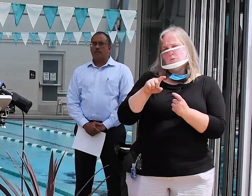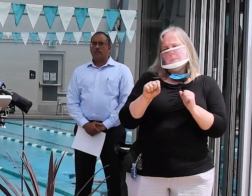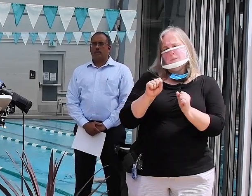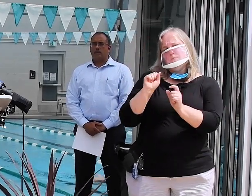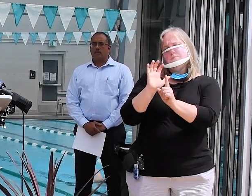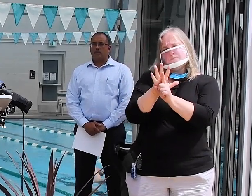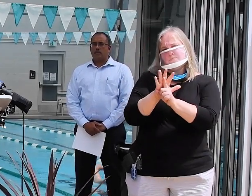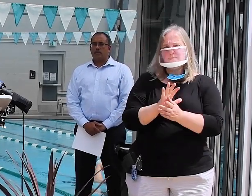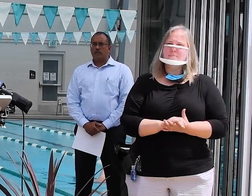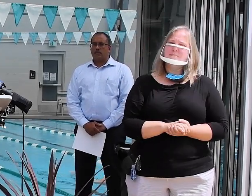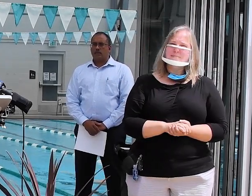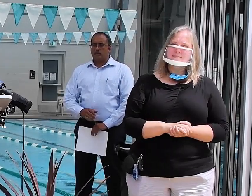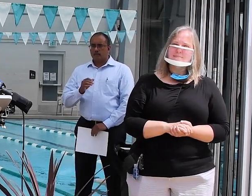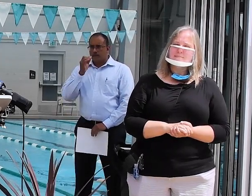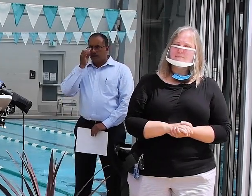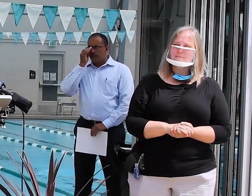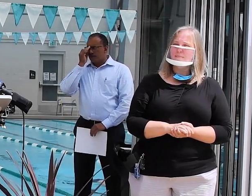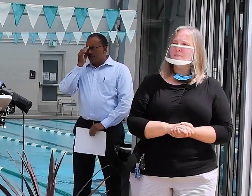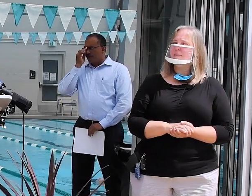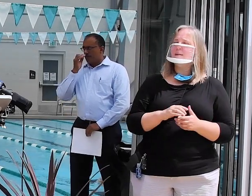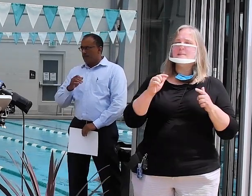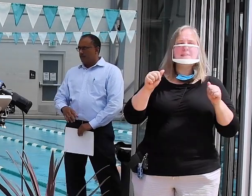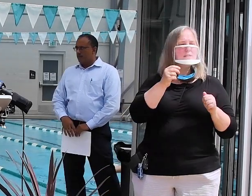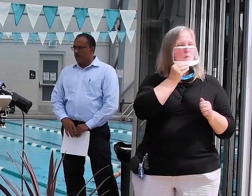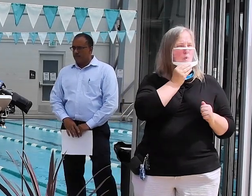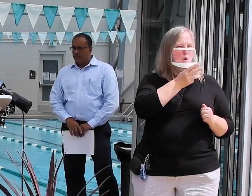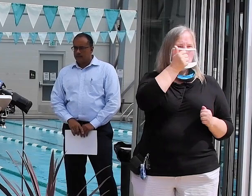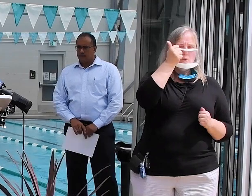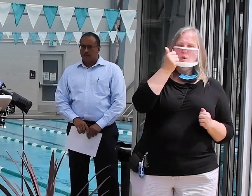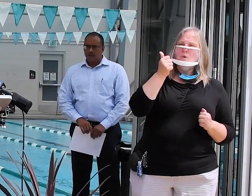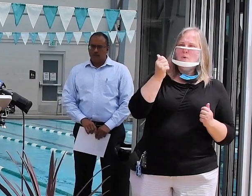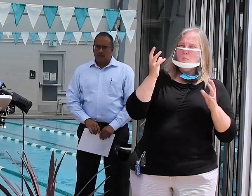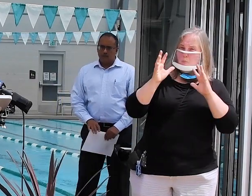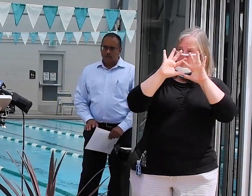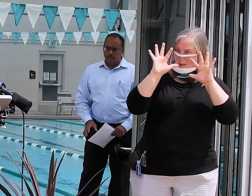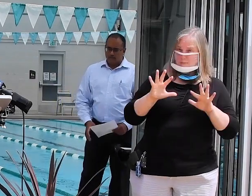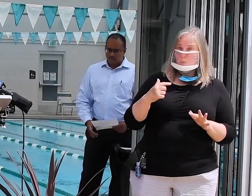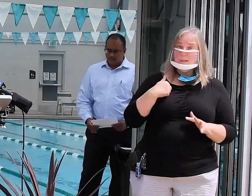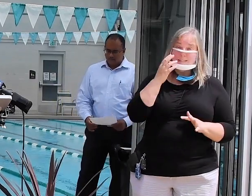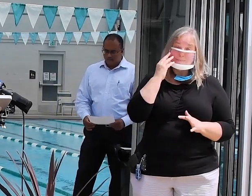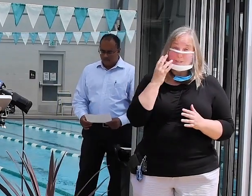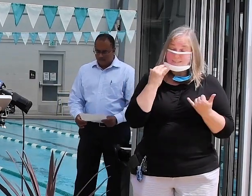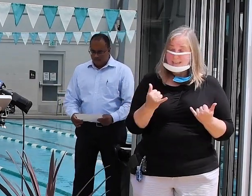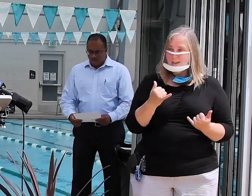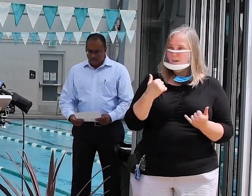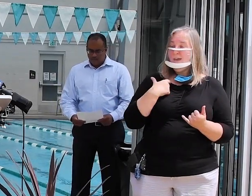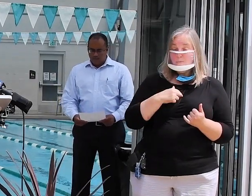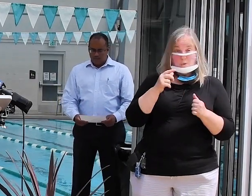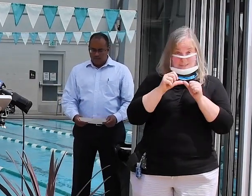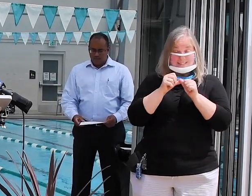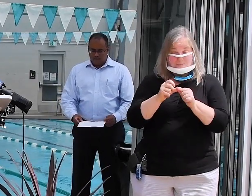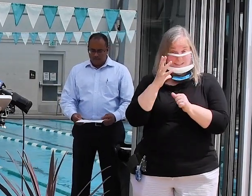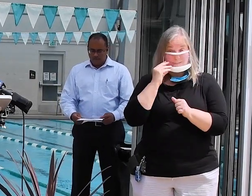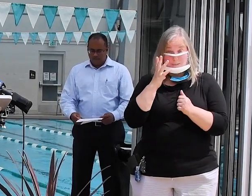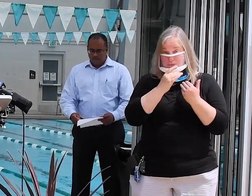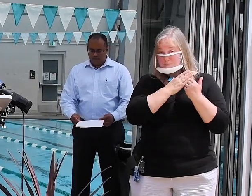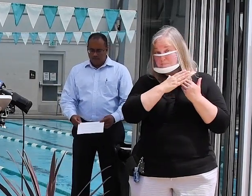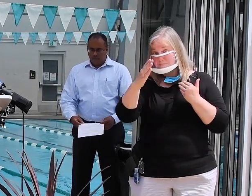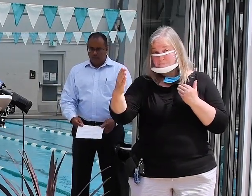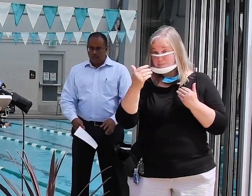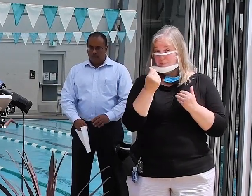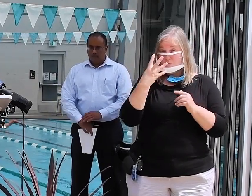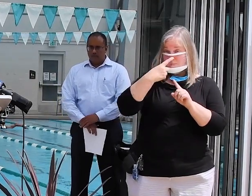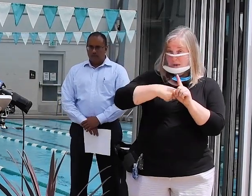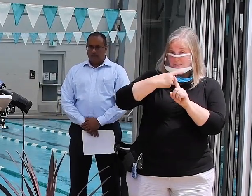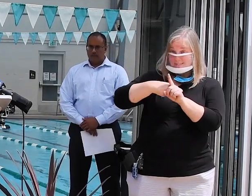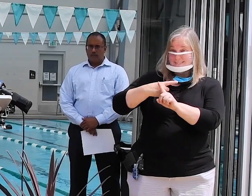exposure. This warmer weather that we're experiencing and will continue to experience over the next several